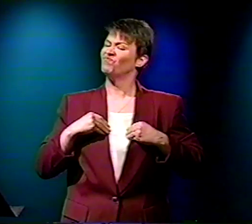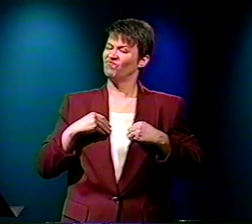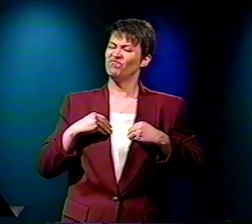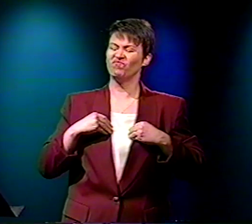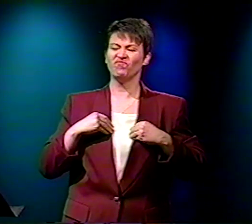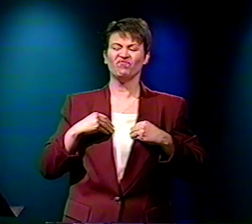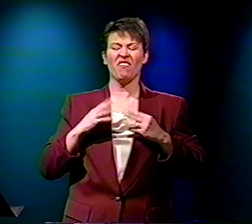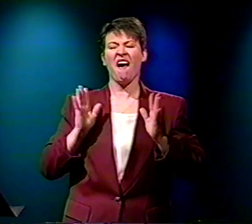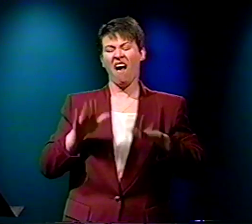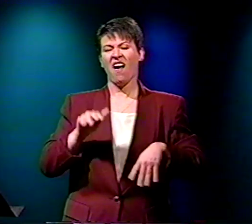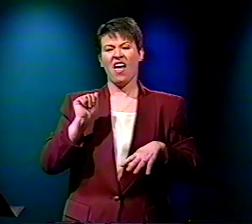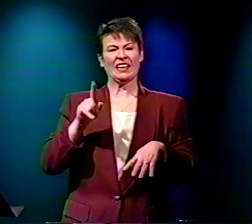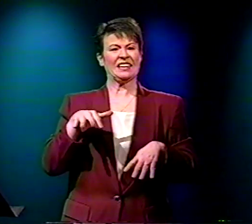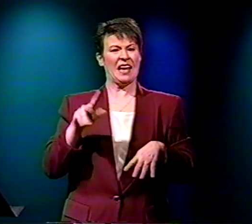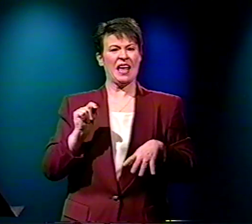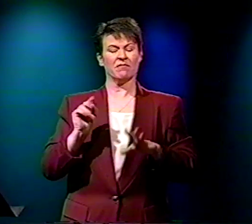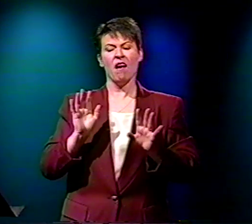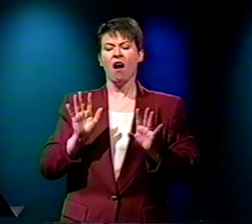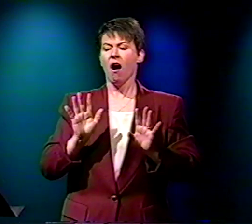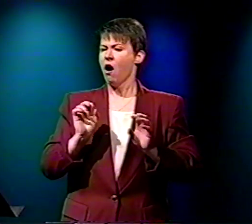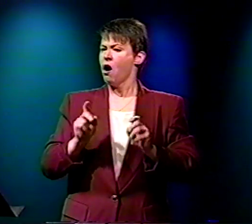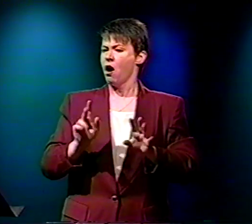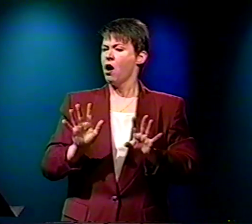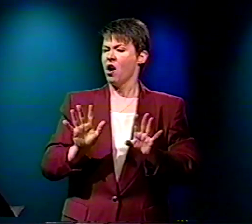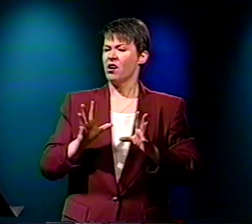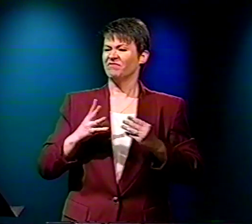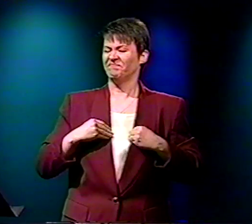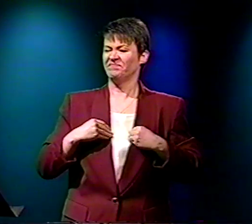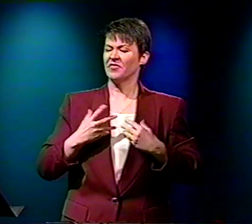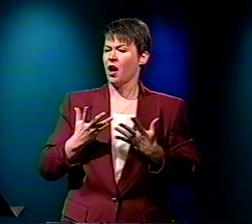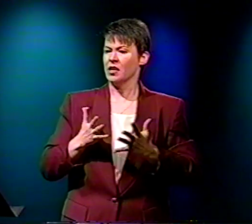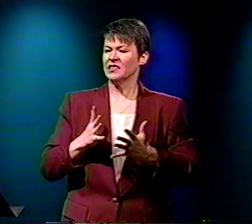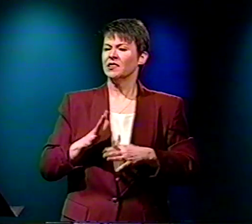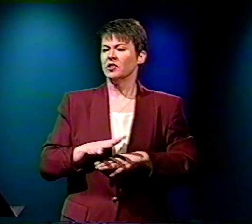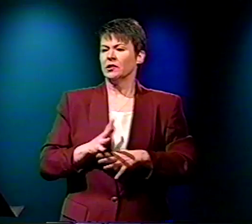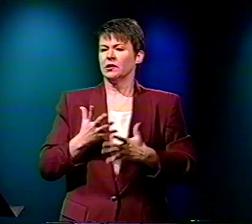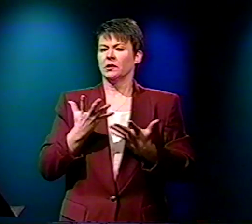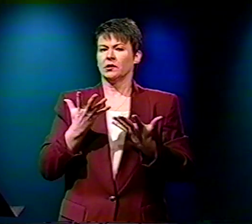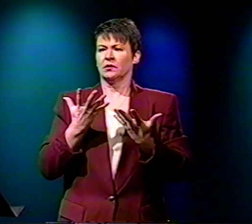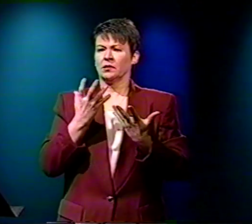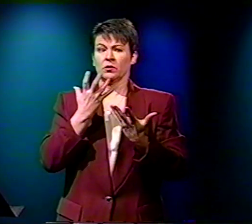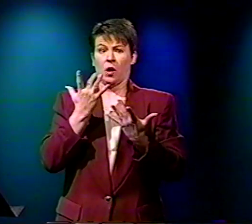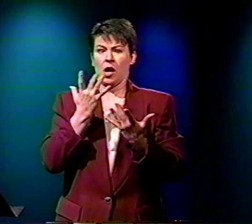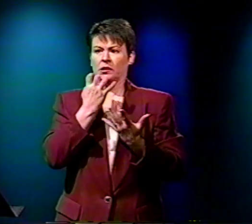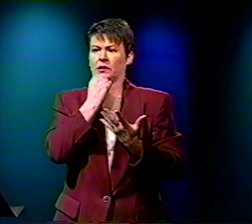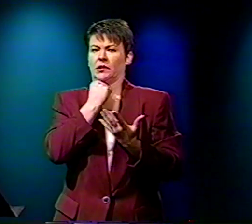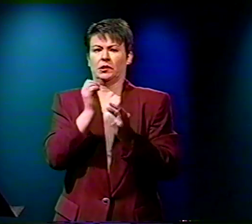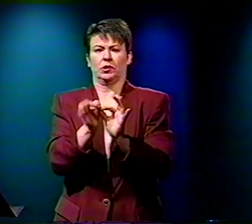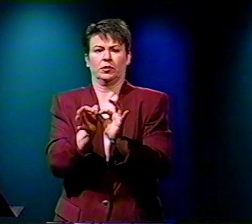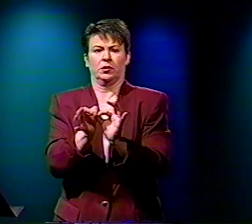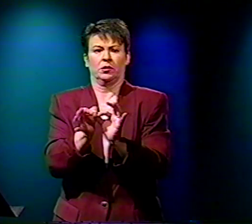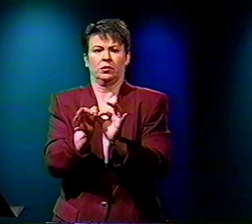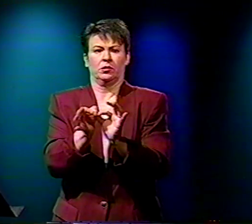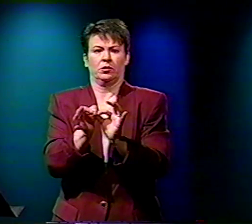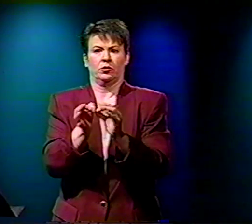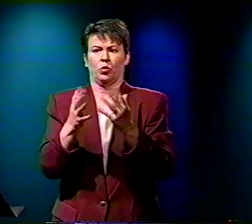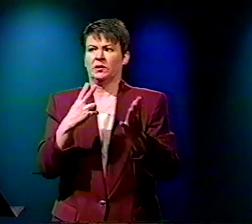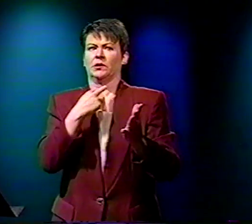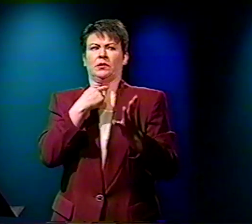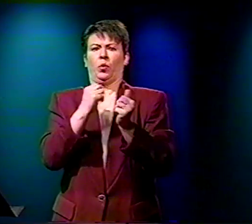might just have to say, well, that's fine. I mean, they have to adapt to that and just accept that, because after all, they want